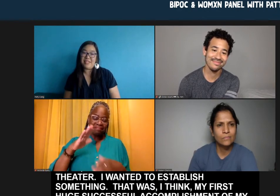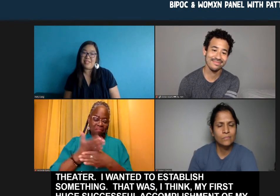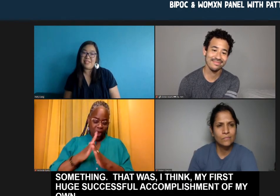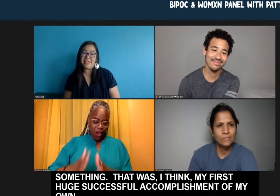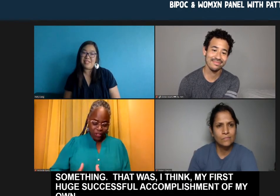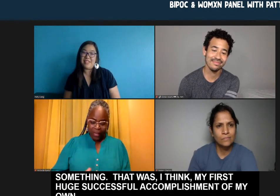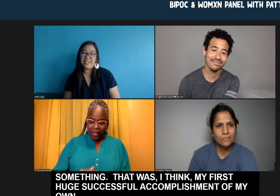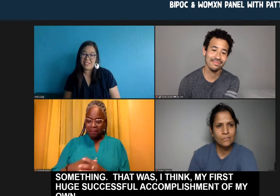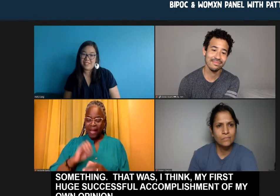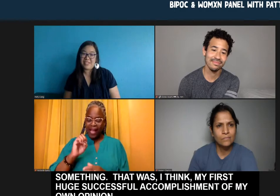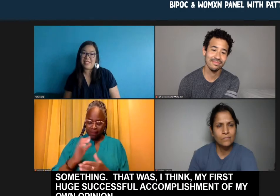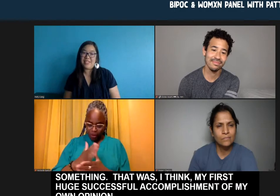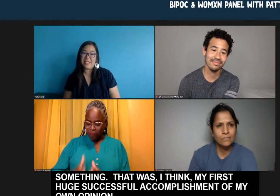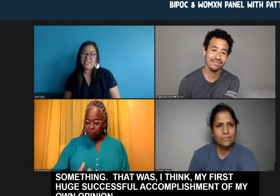is